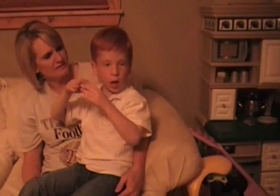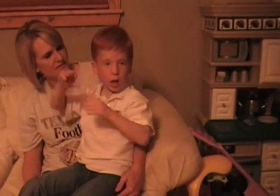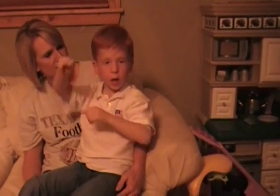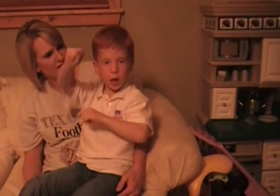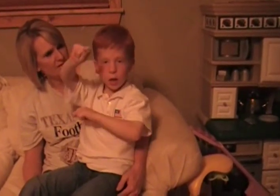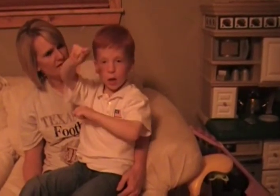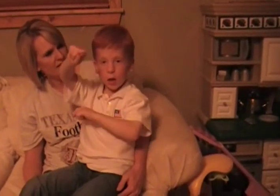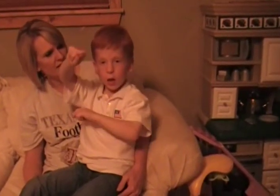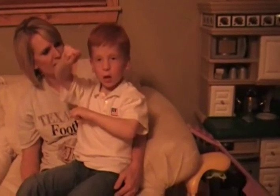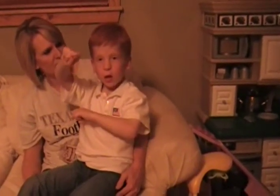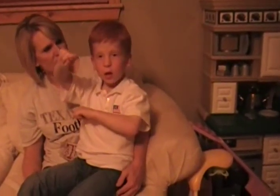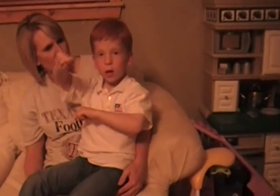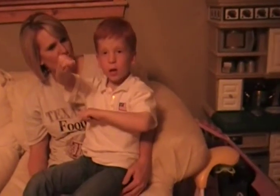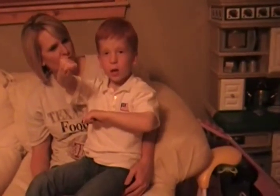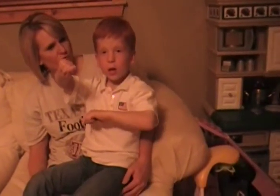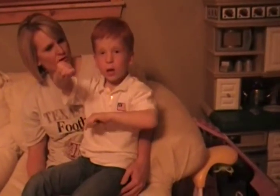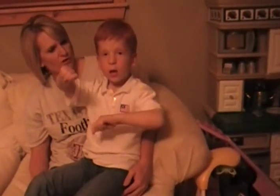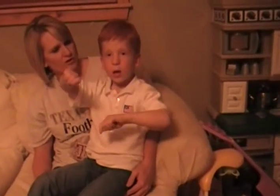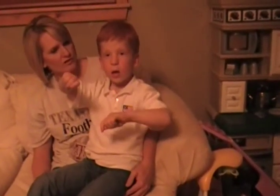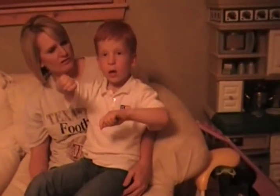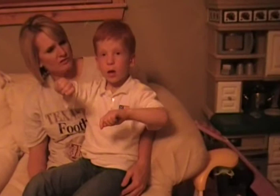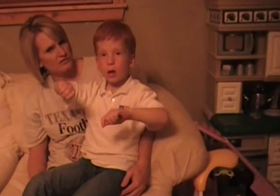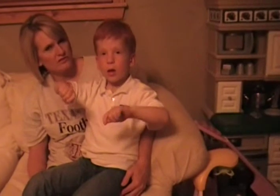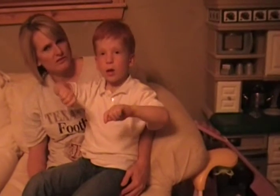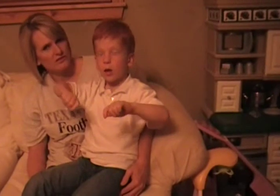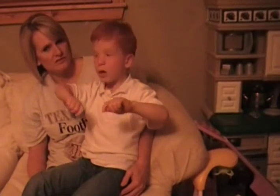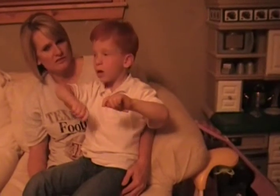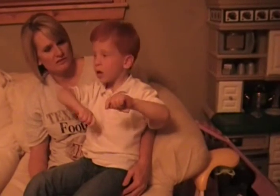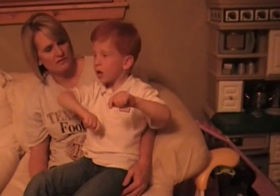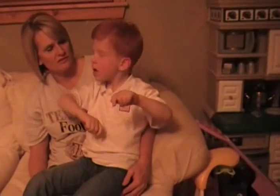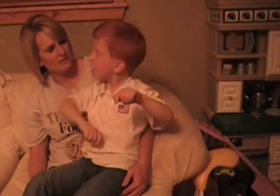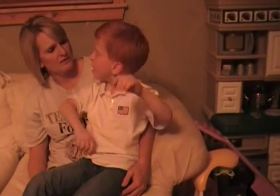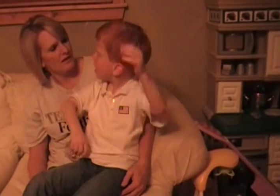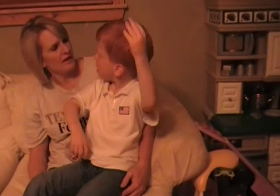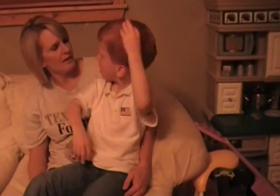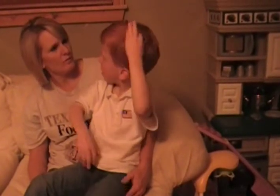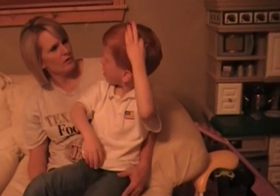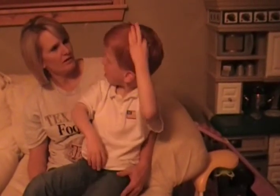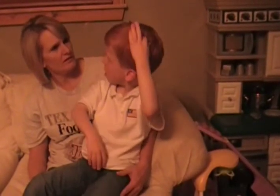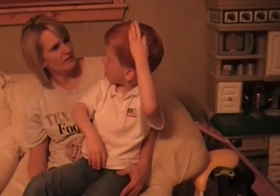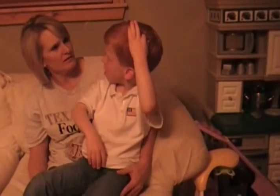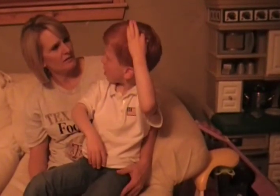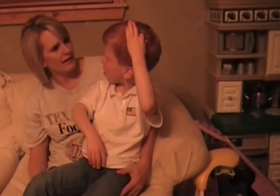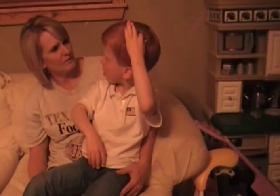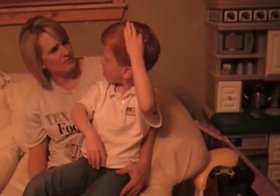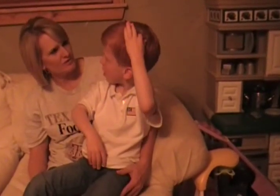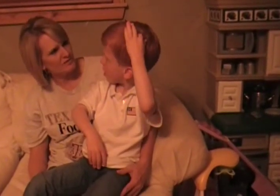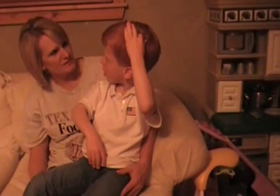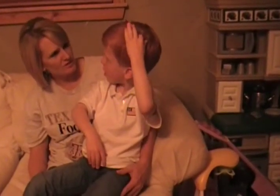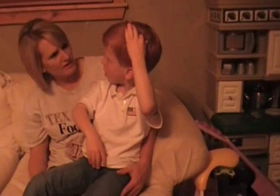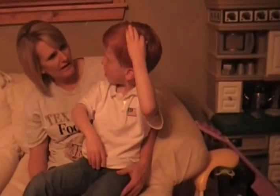watch me dance? And we drove the cars. Dad, it's all right. And what animals did we see? We saw